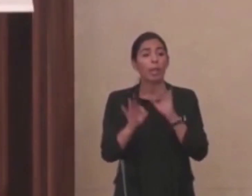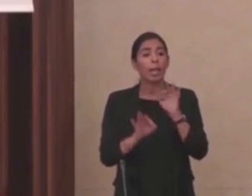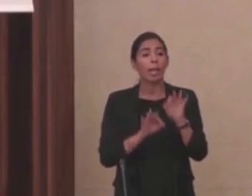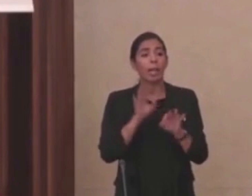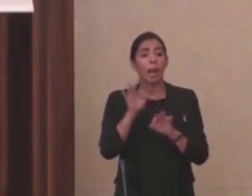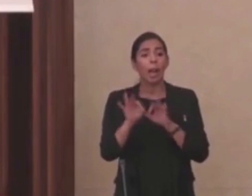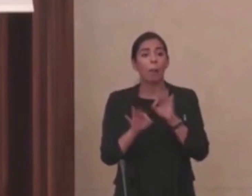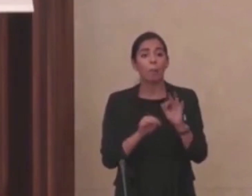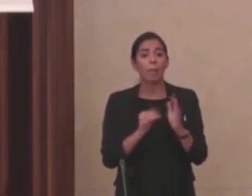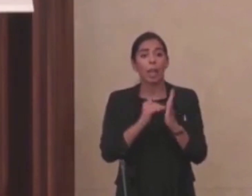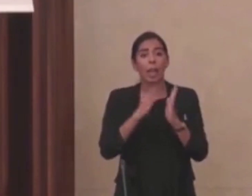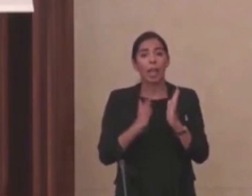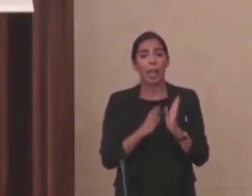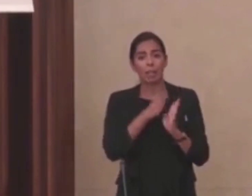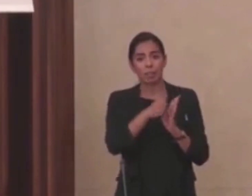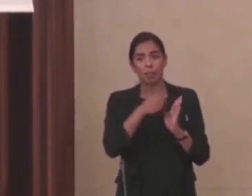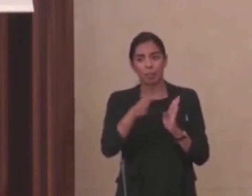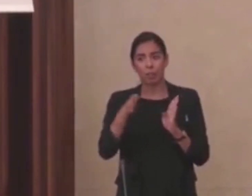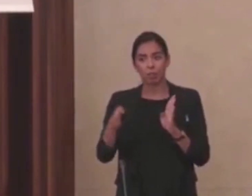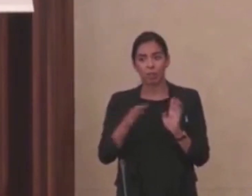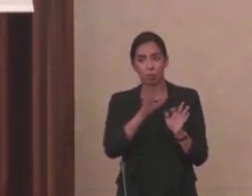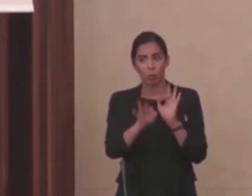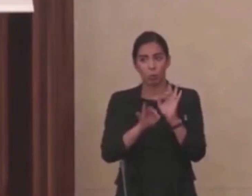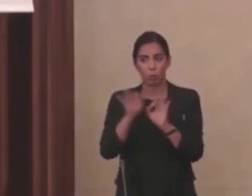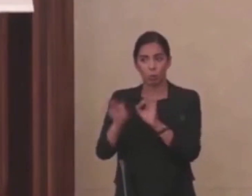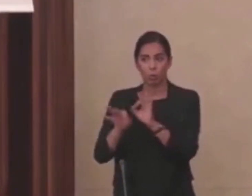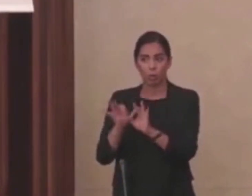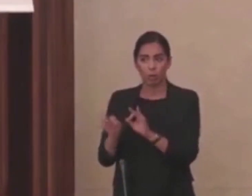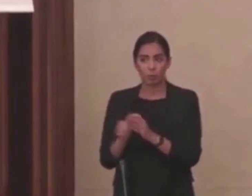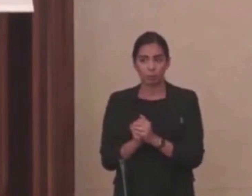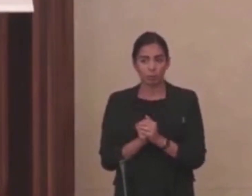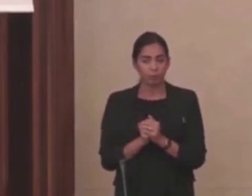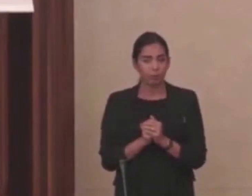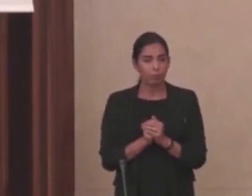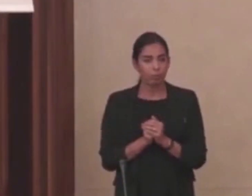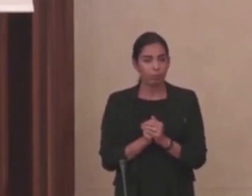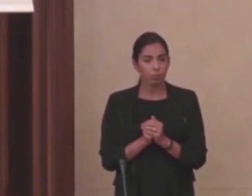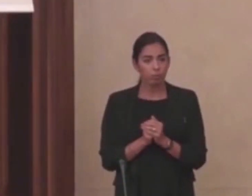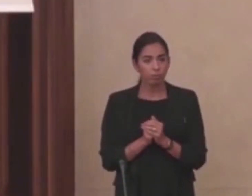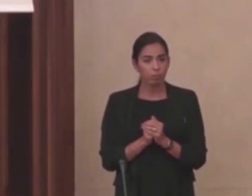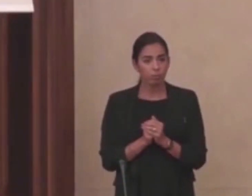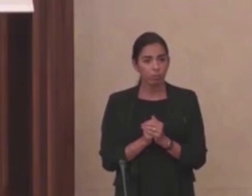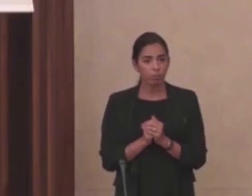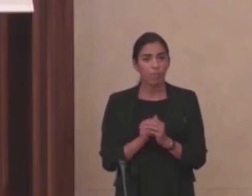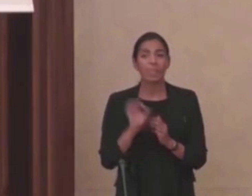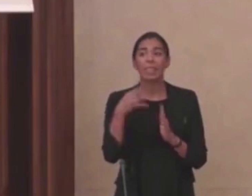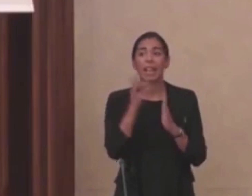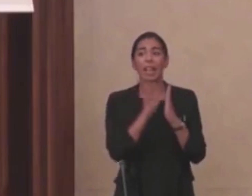different departments with the creation of different home therapies.